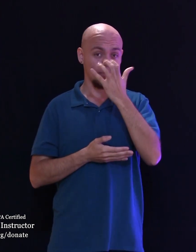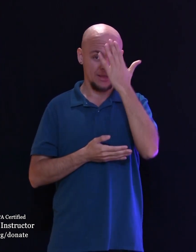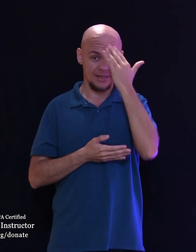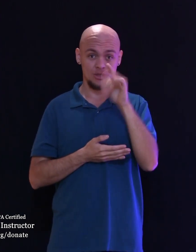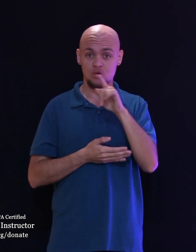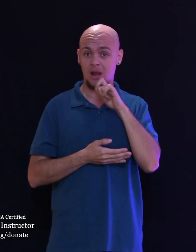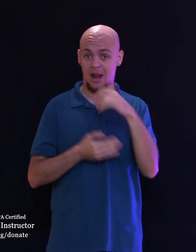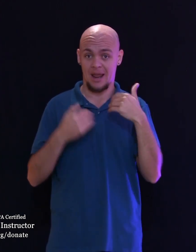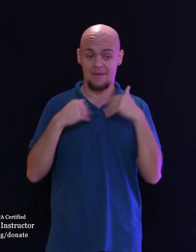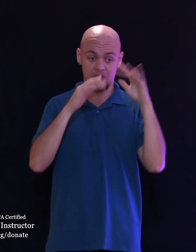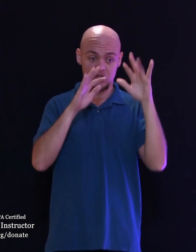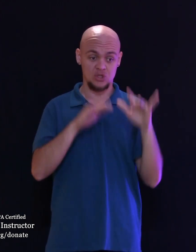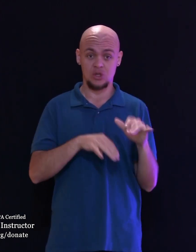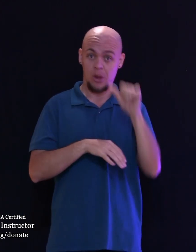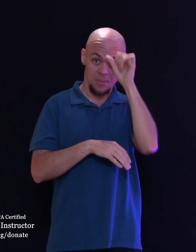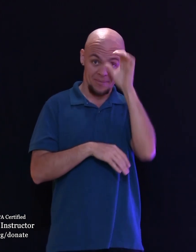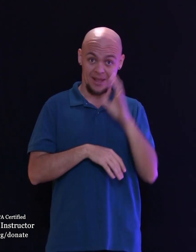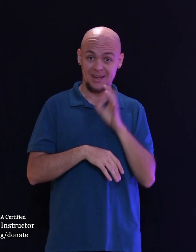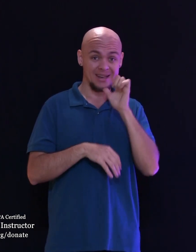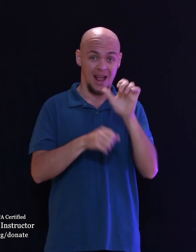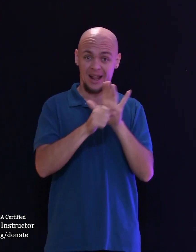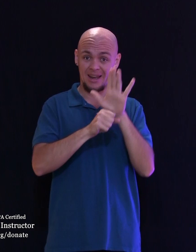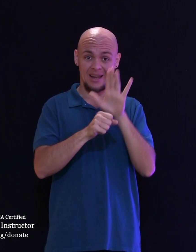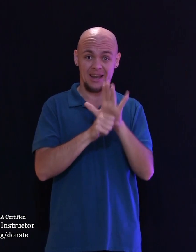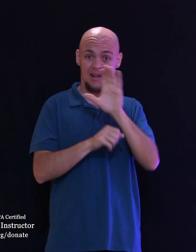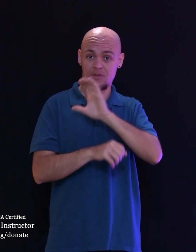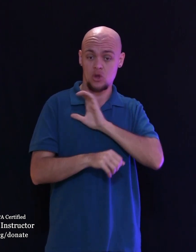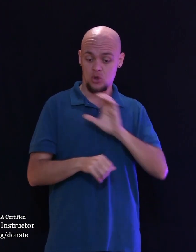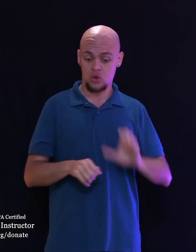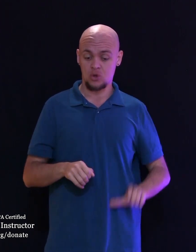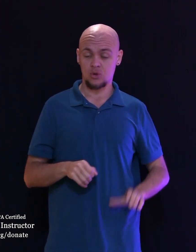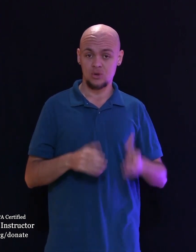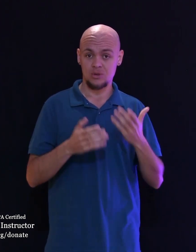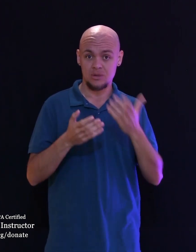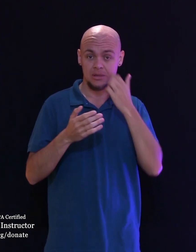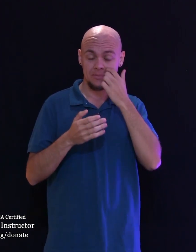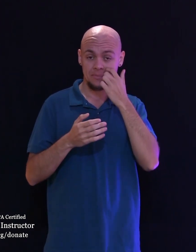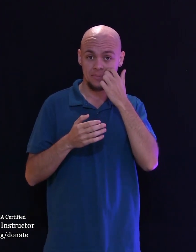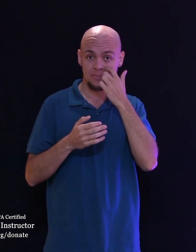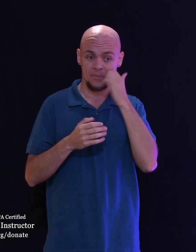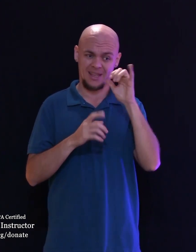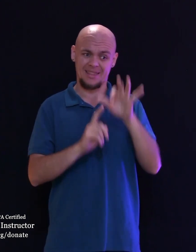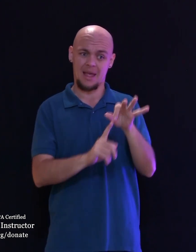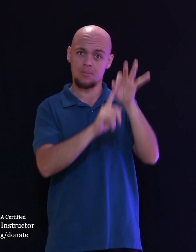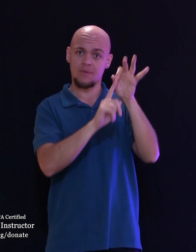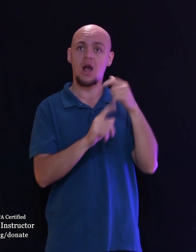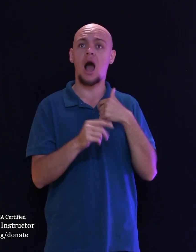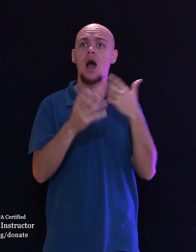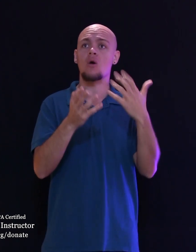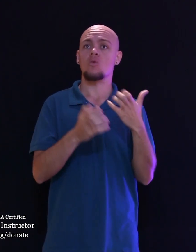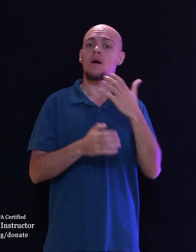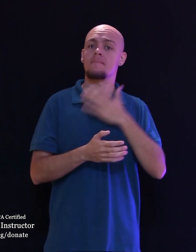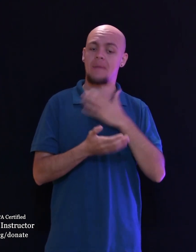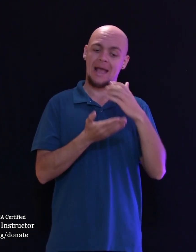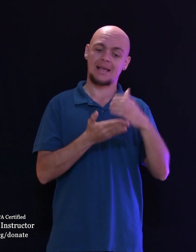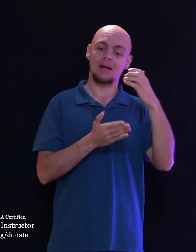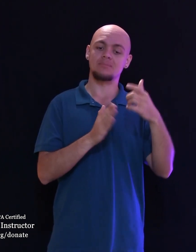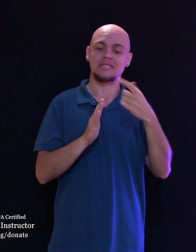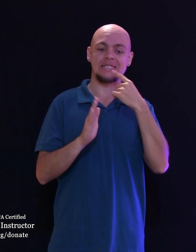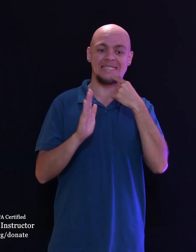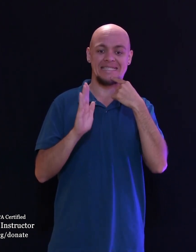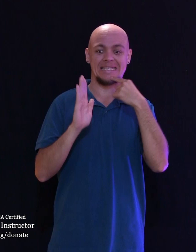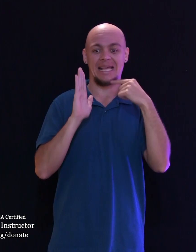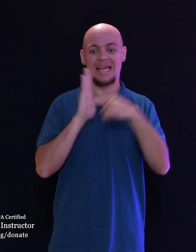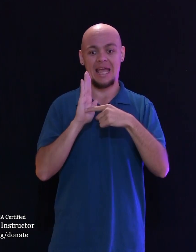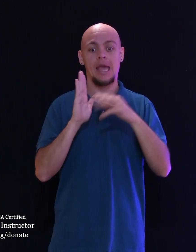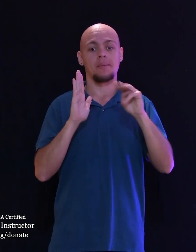angry? Because you didn't get a snowman? Wasn't Christmassy enough for you? Or is this just privilege? I want my Starbucks cup to